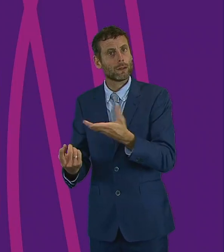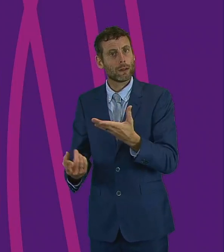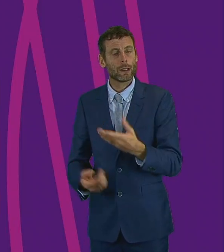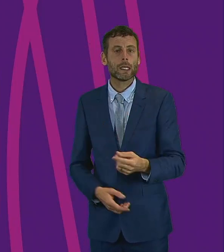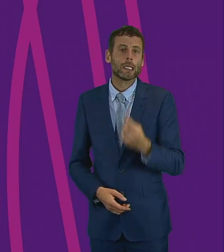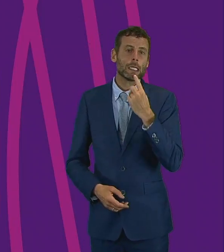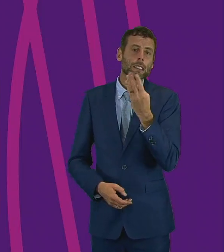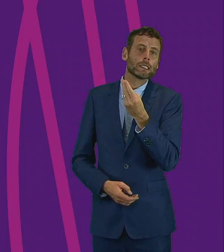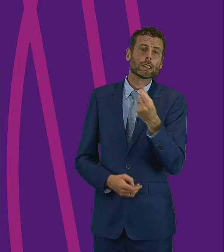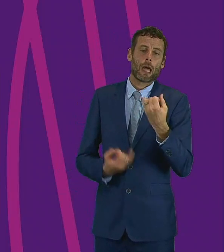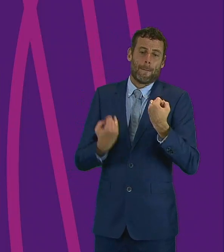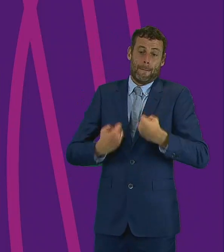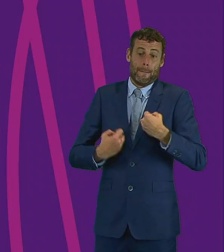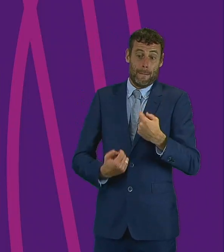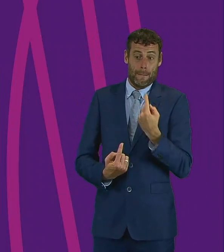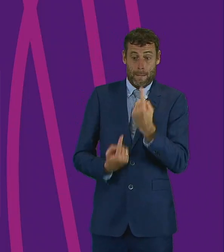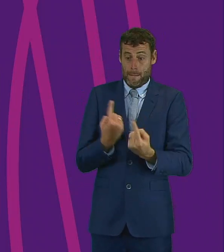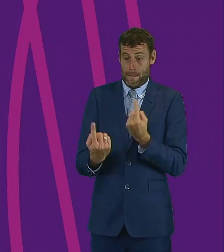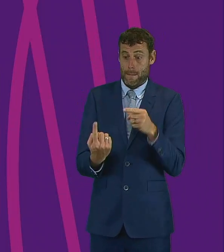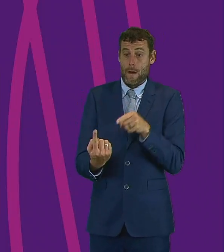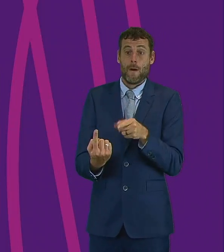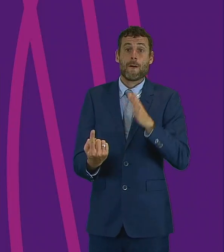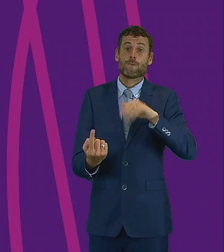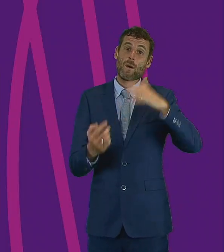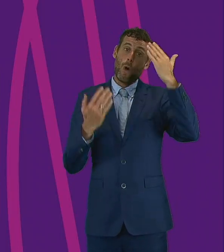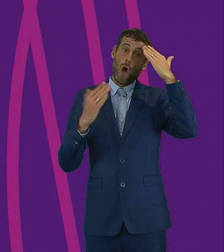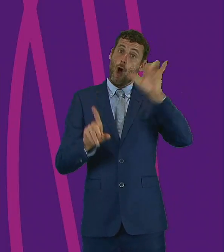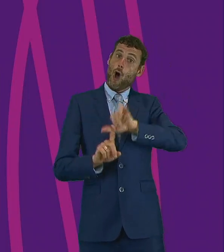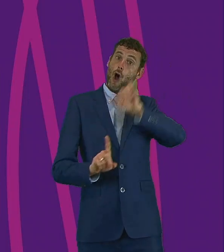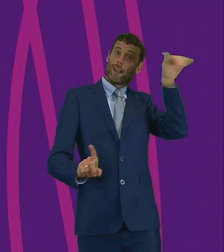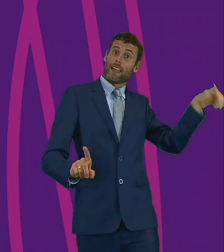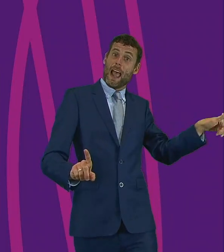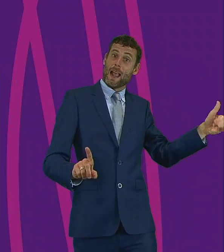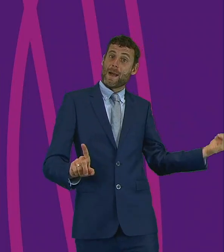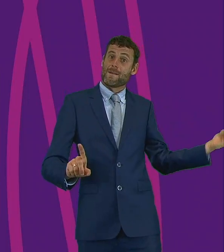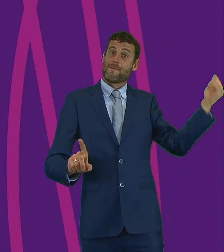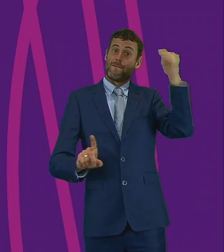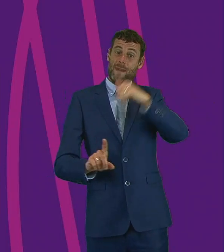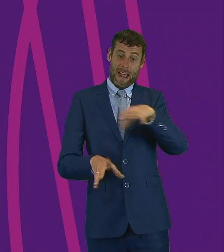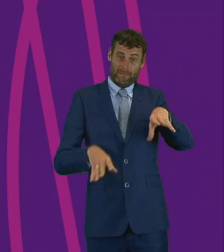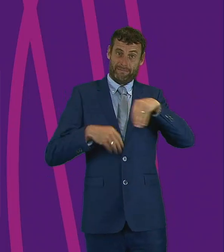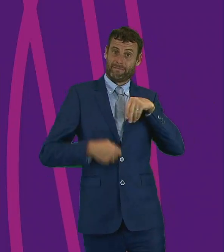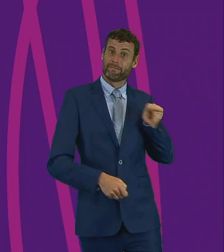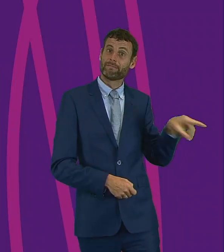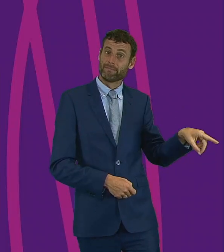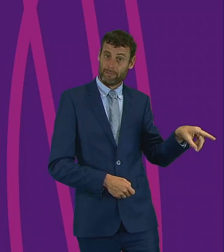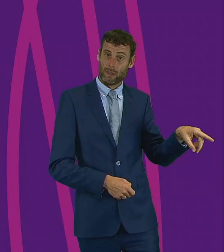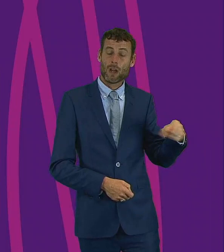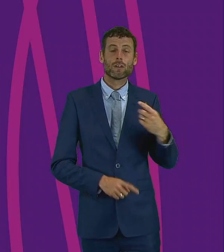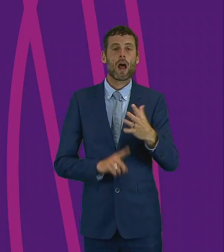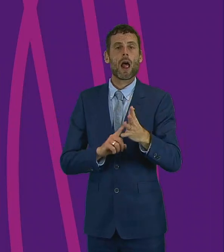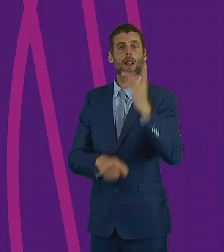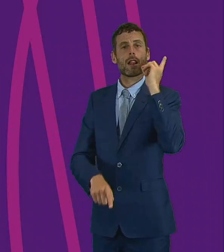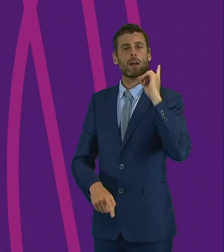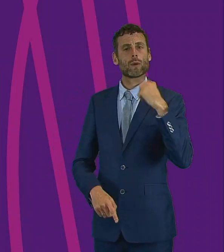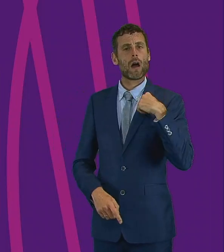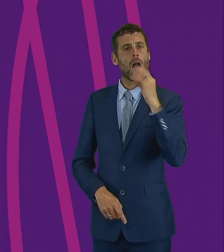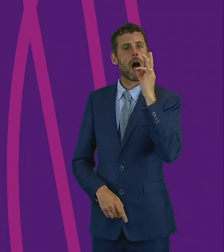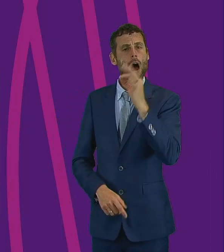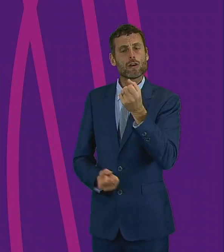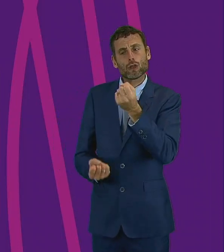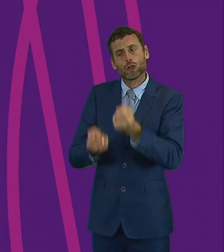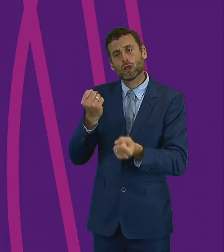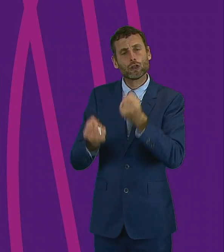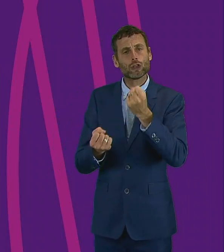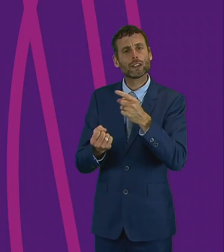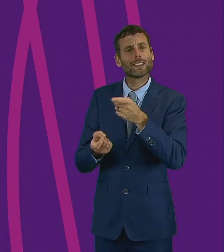may come from holidaymakers returning home with the virus. Last week, I asked the Justice Secretary why the quarantine